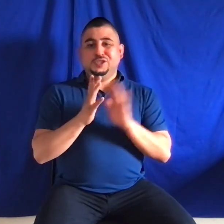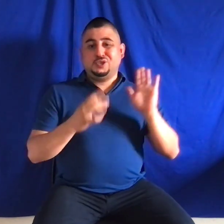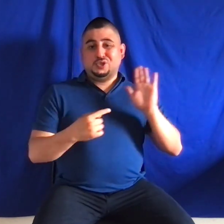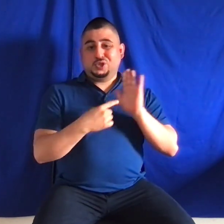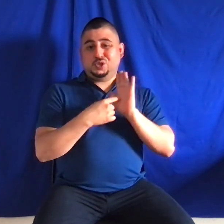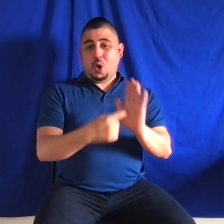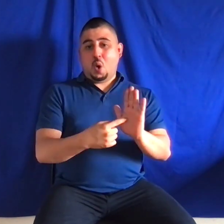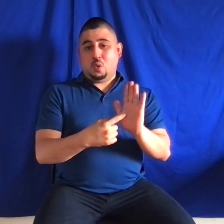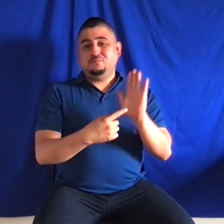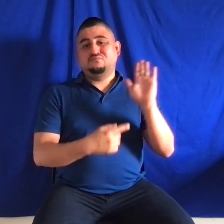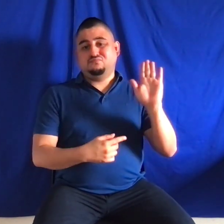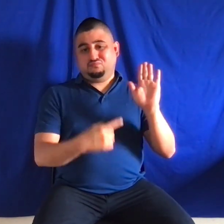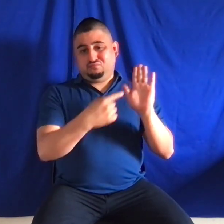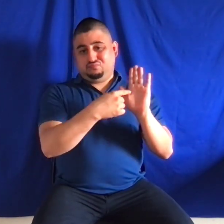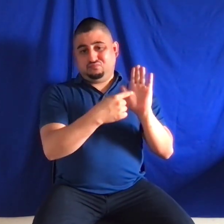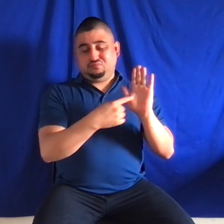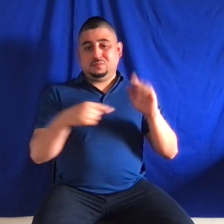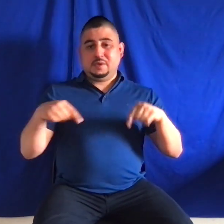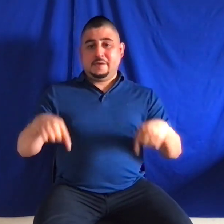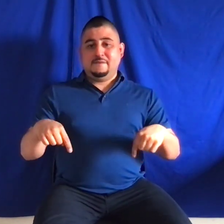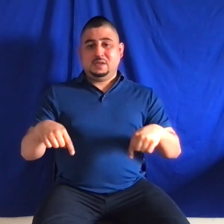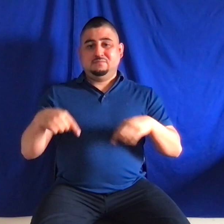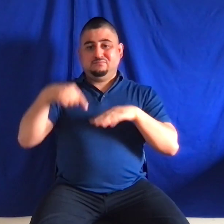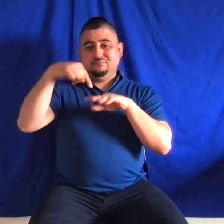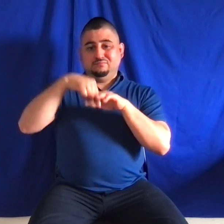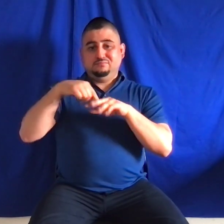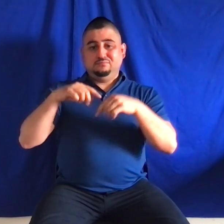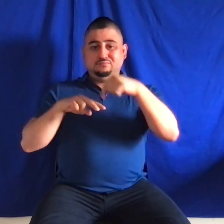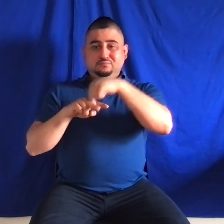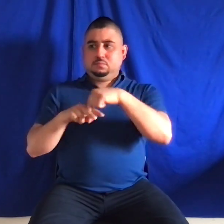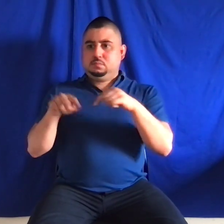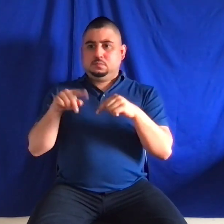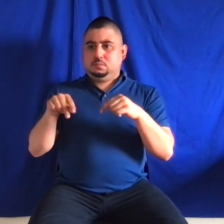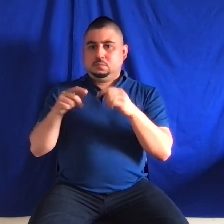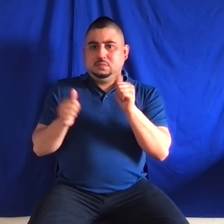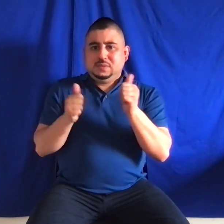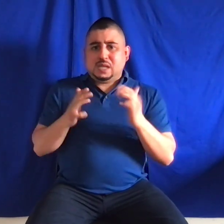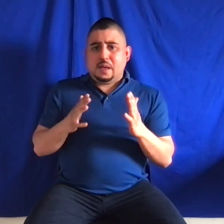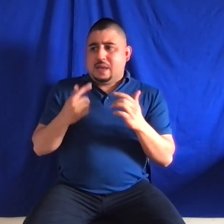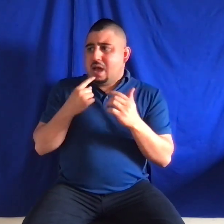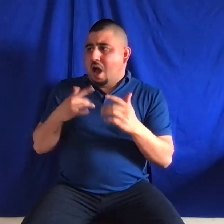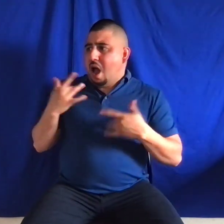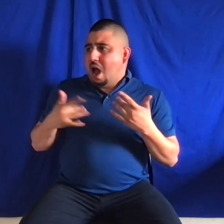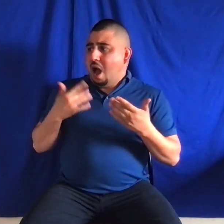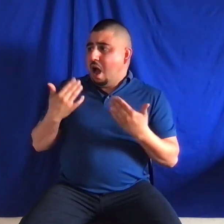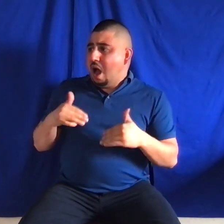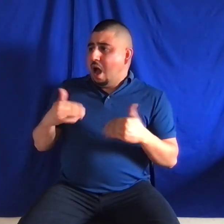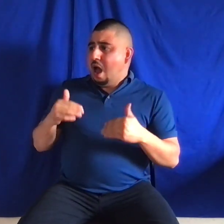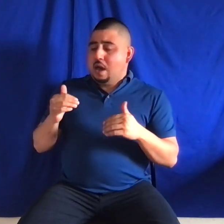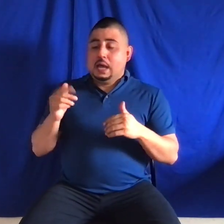feet. While they were still incredulous for joy and amazed, he asked them, Have you anything here to